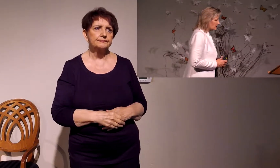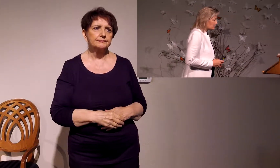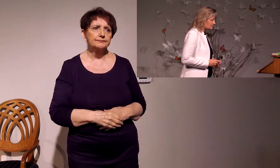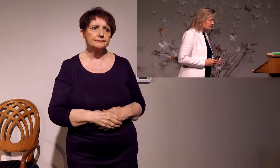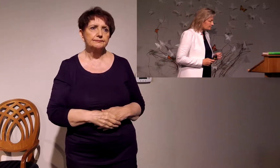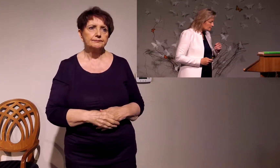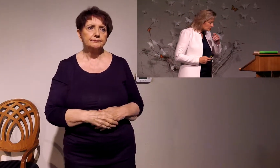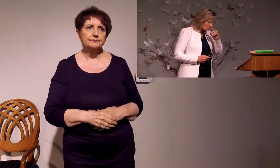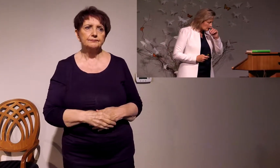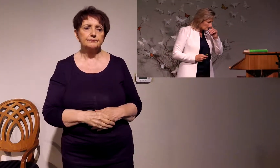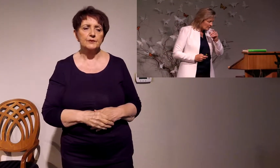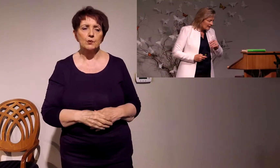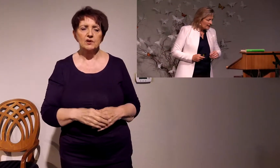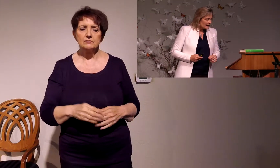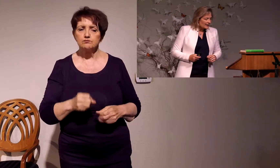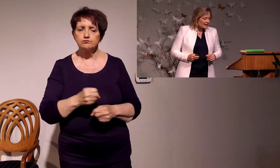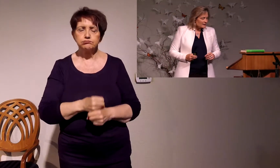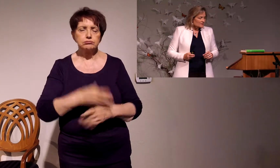off of it.